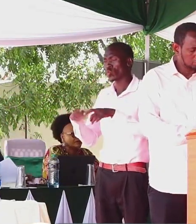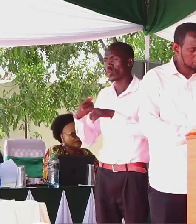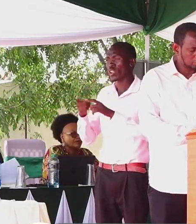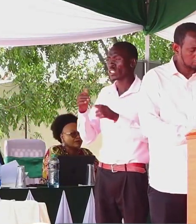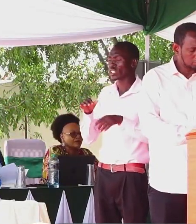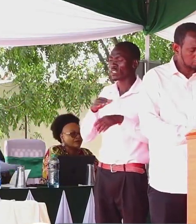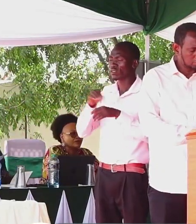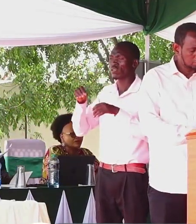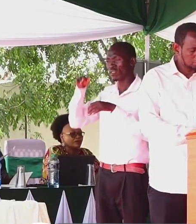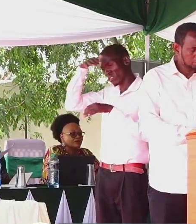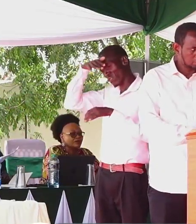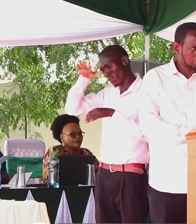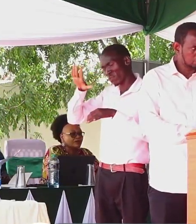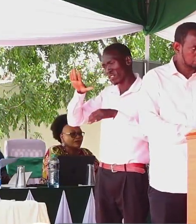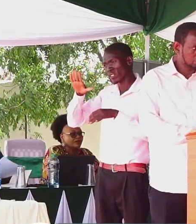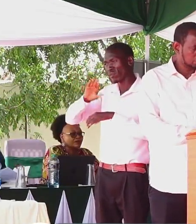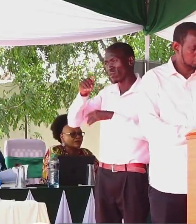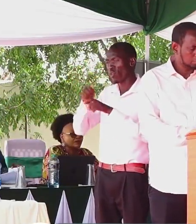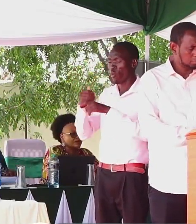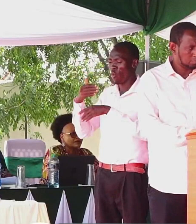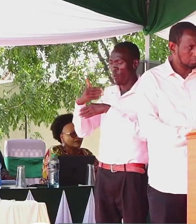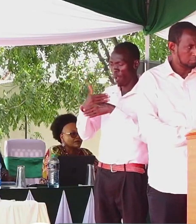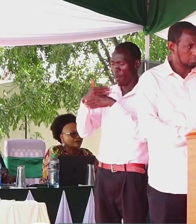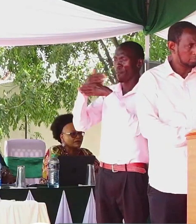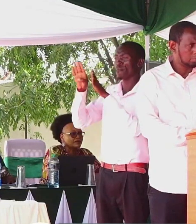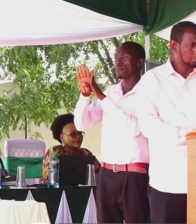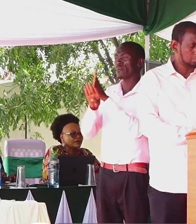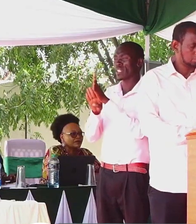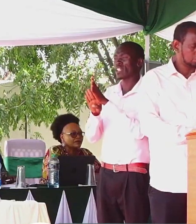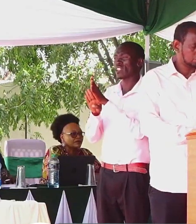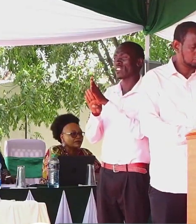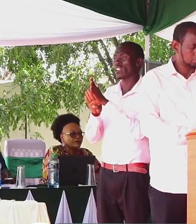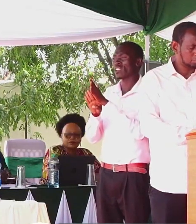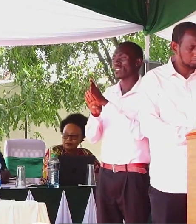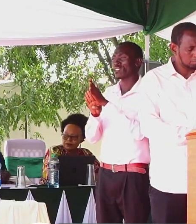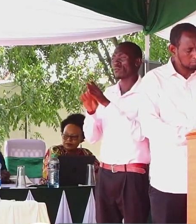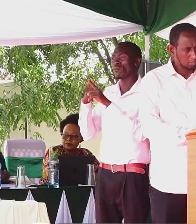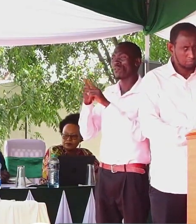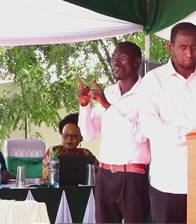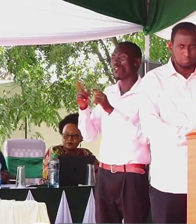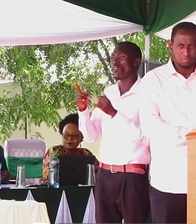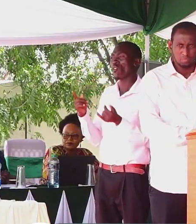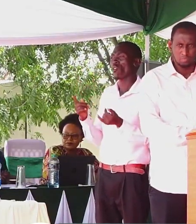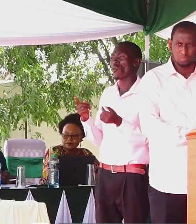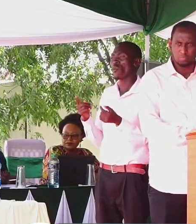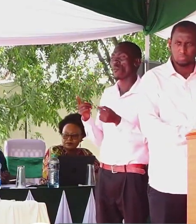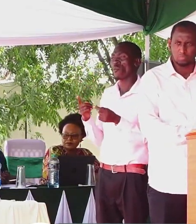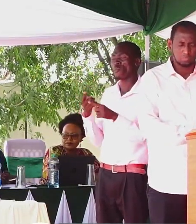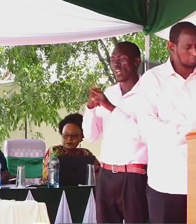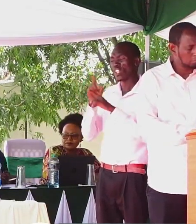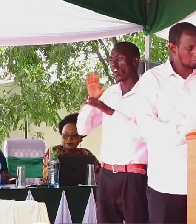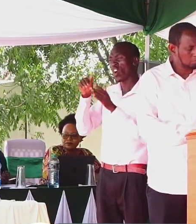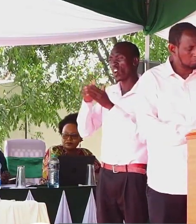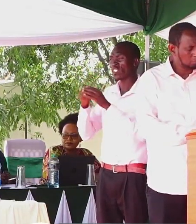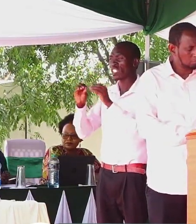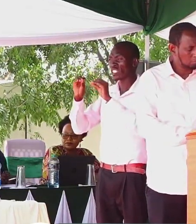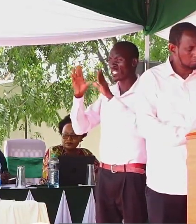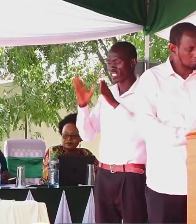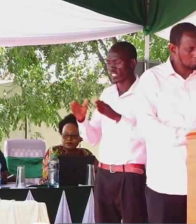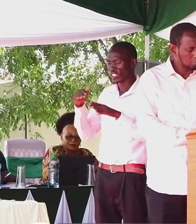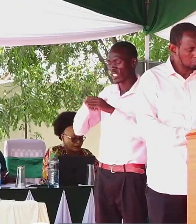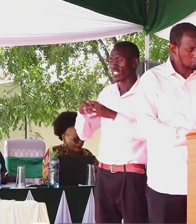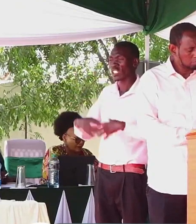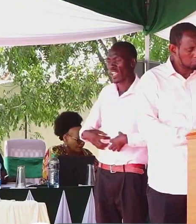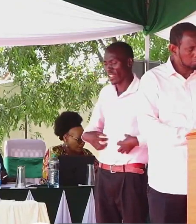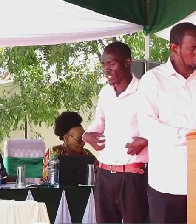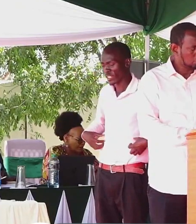assembly for bill, and then we have all the teachers in Garissa County